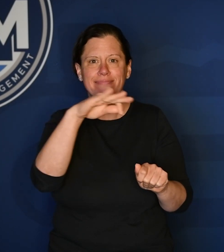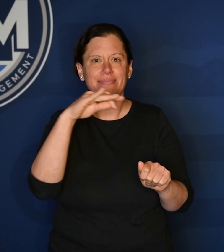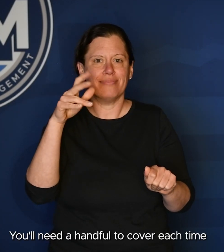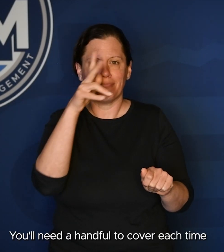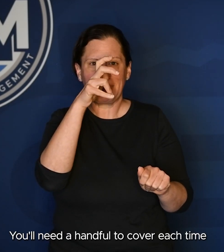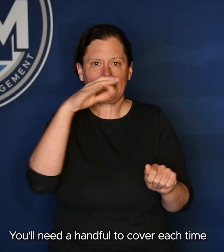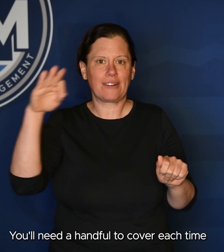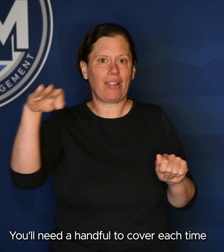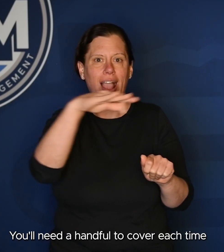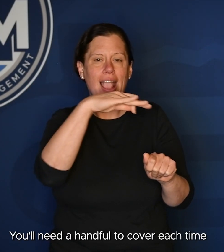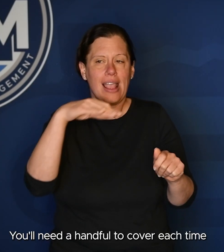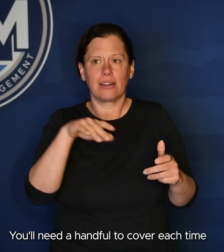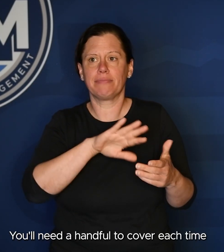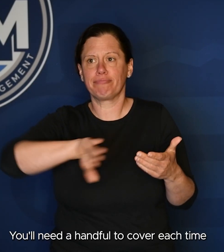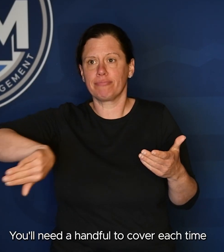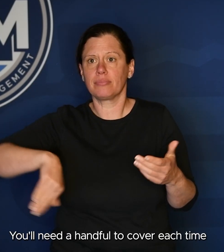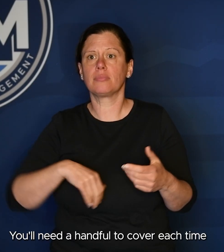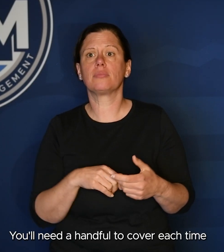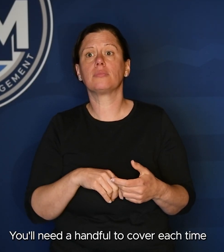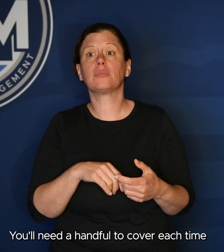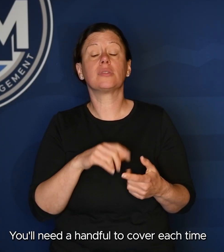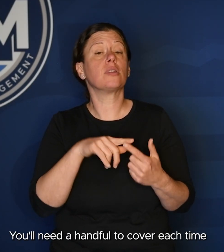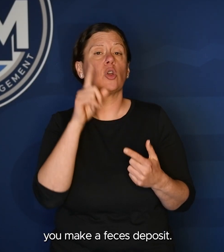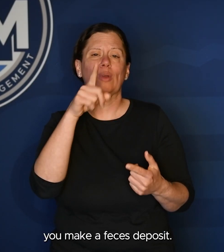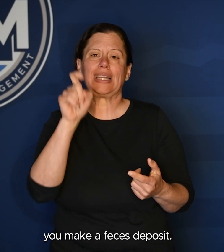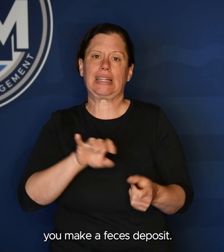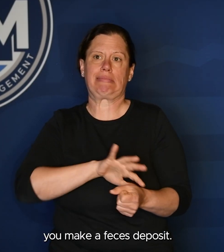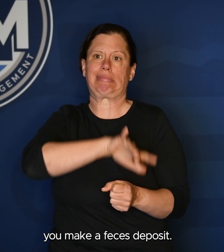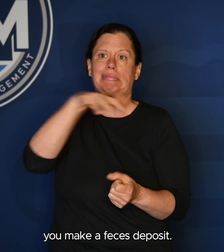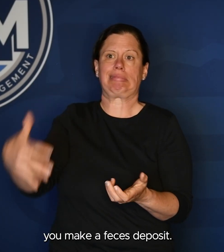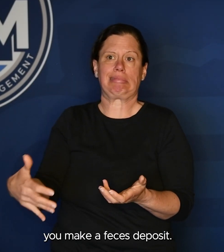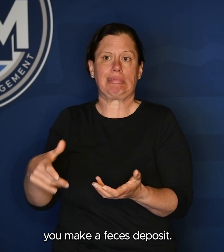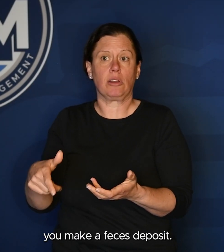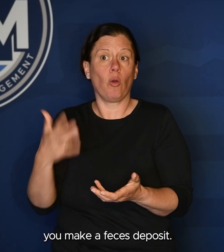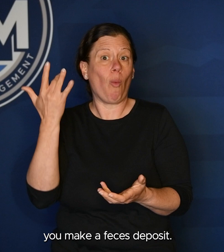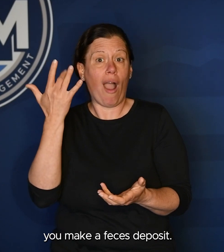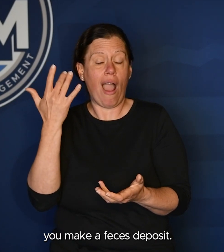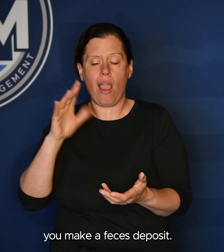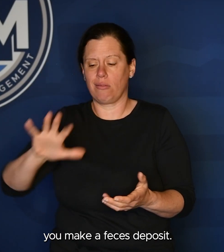You'll need a handful to cover each time you make a feces deposit.